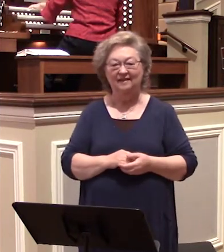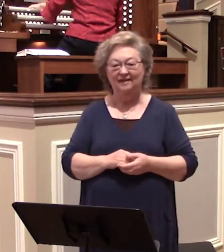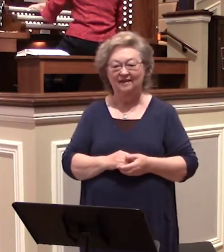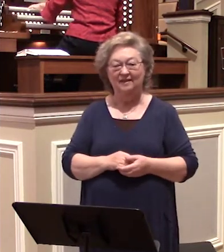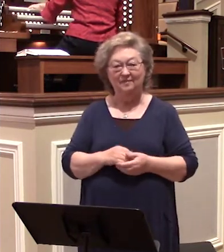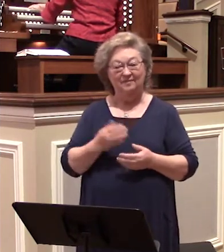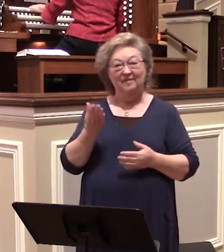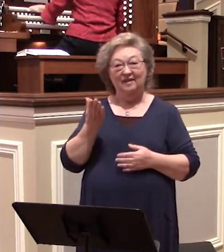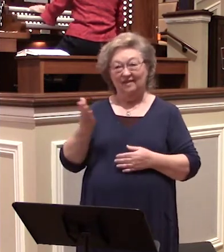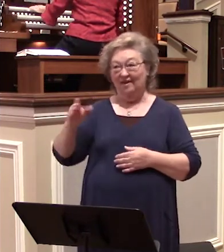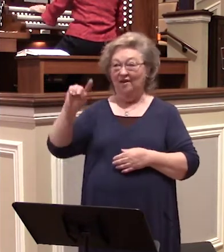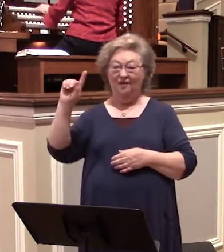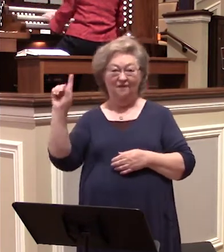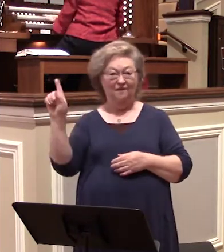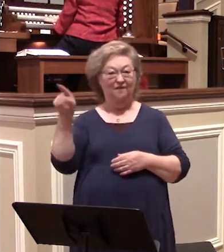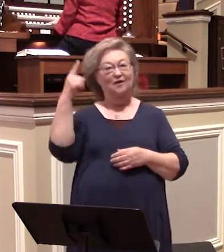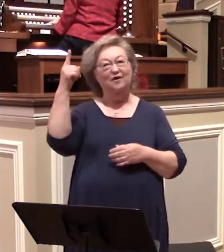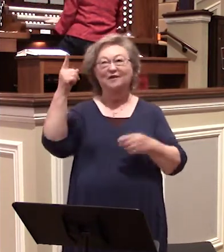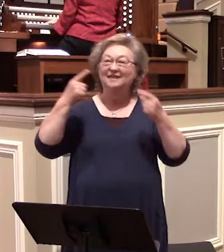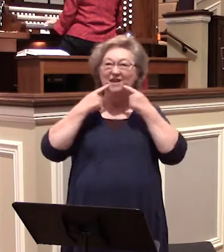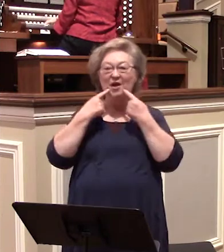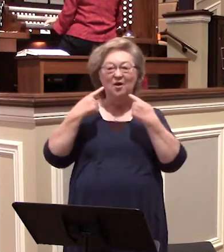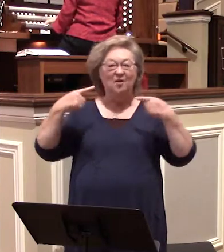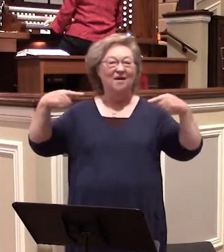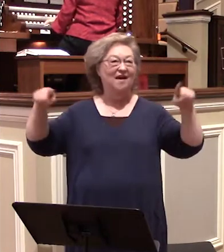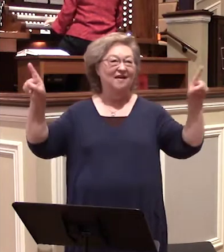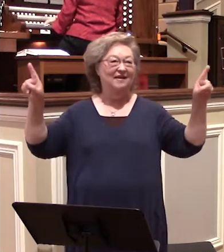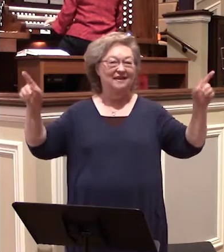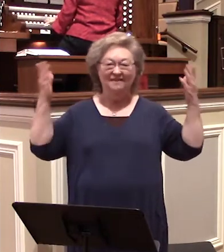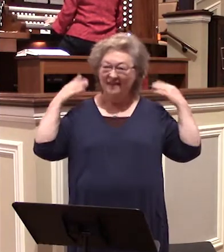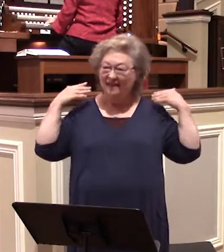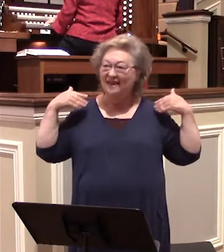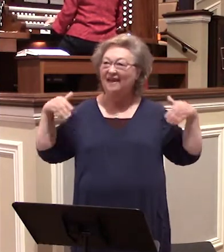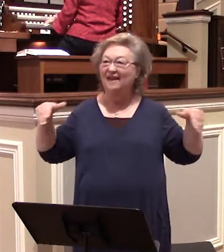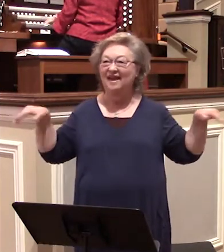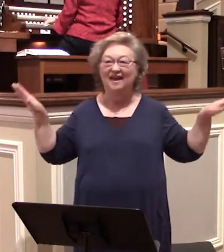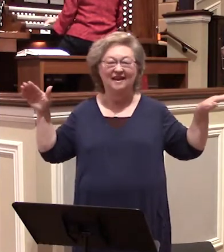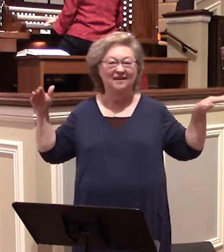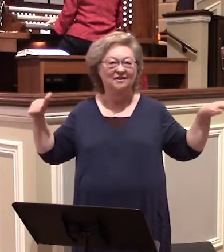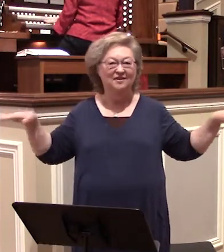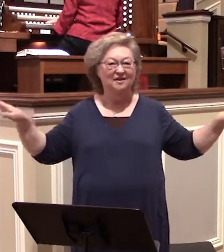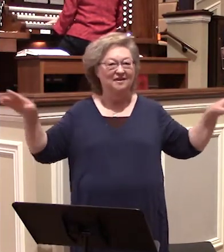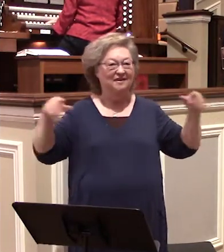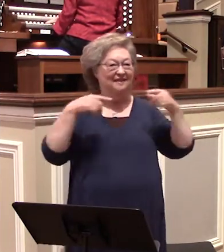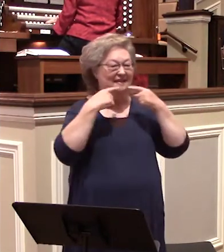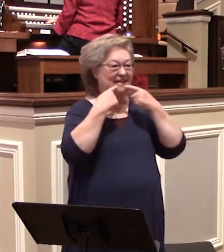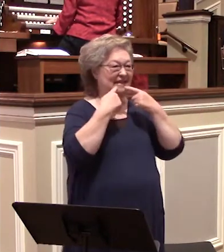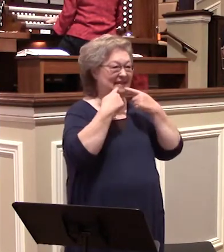Yeah.